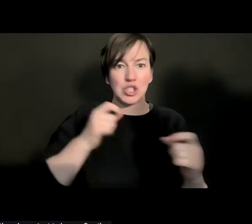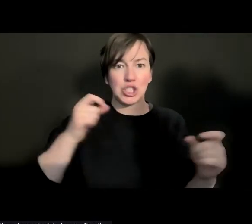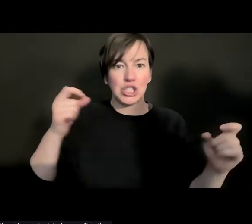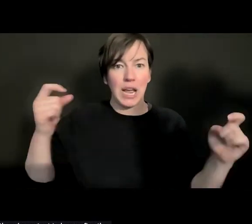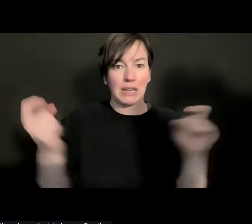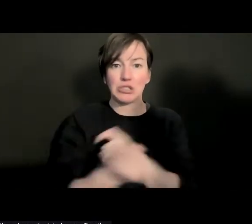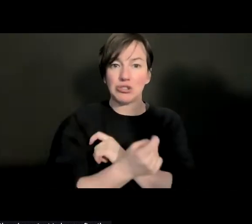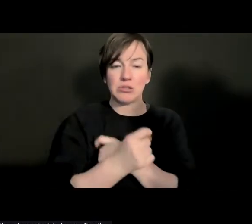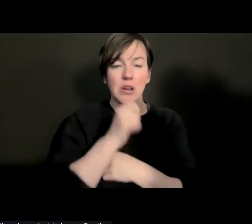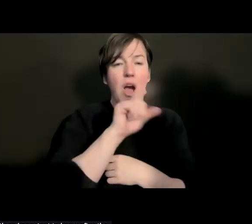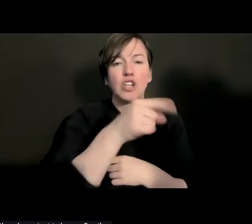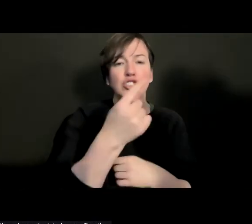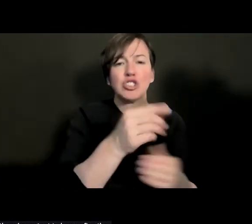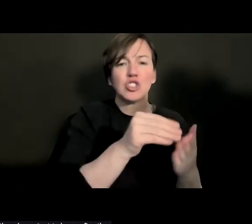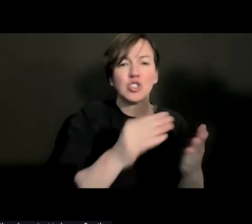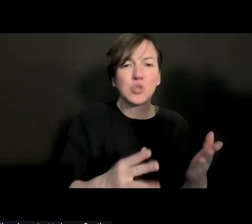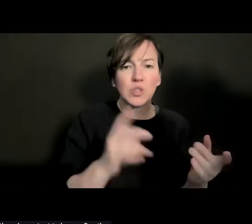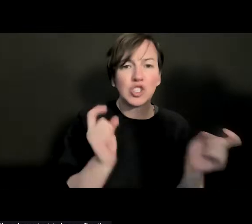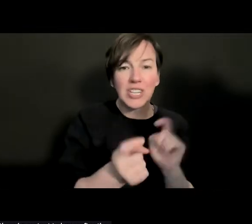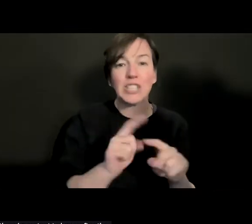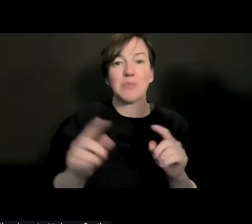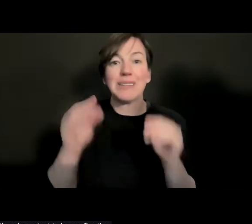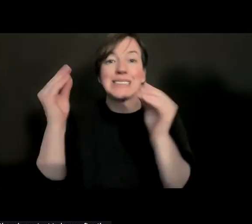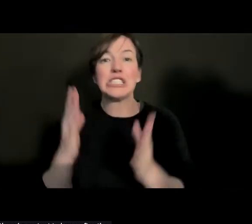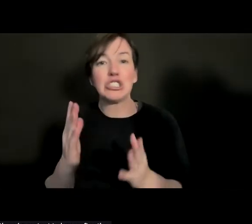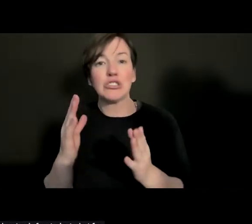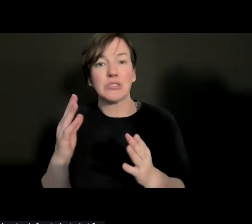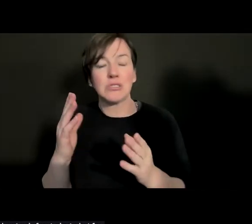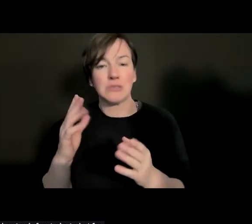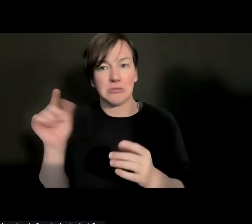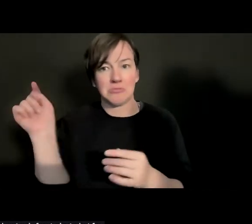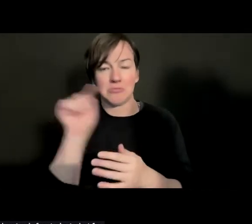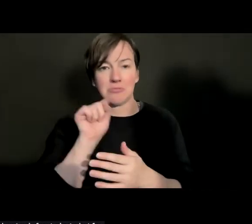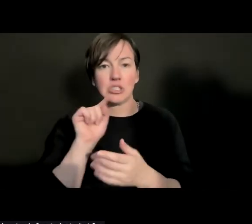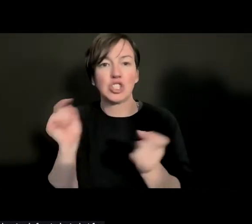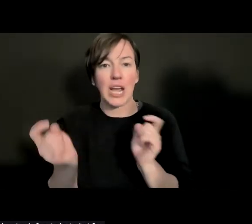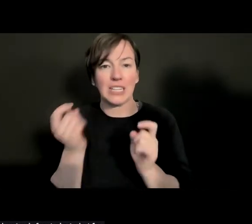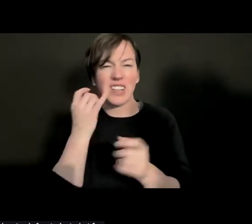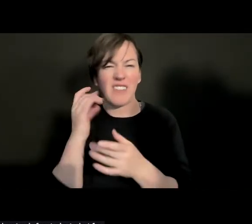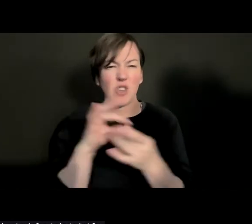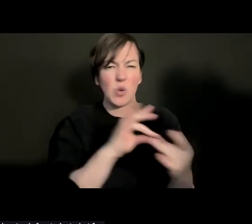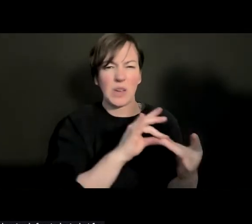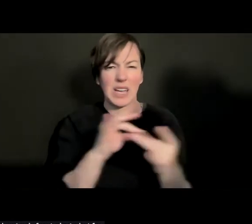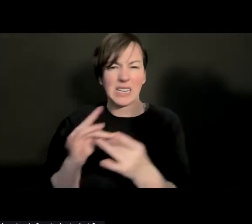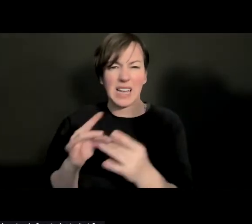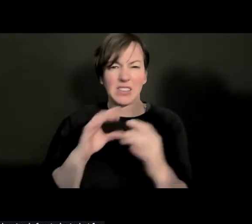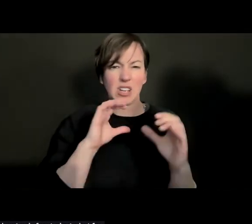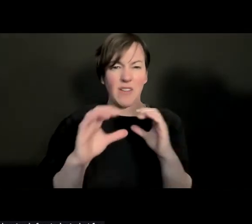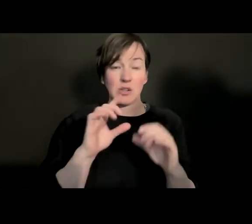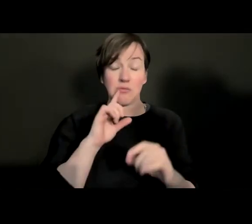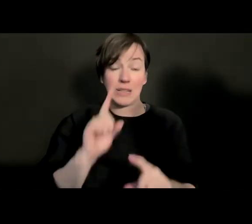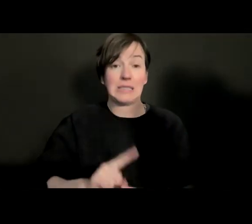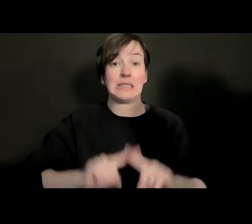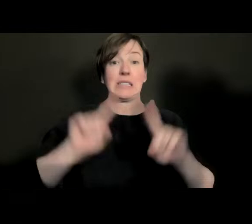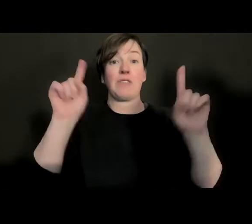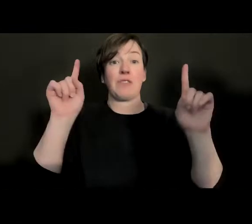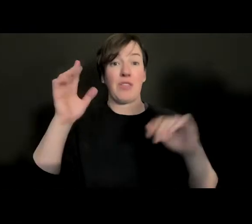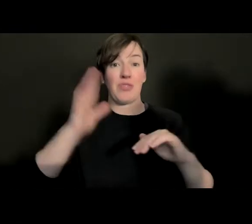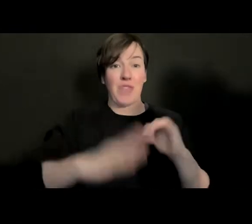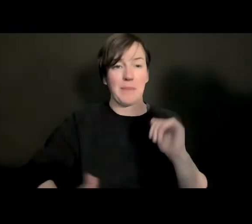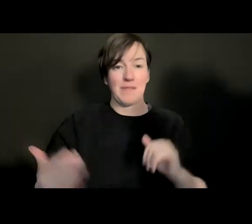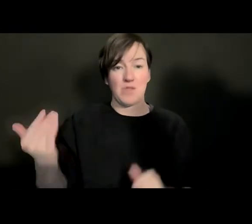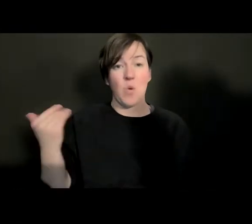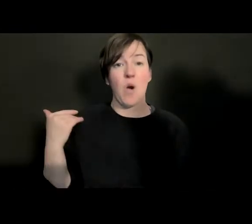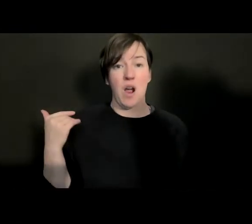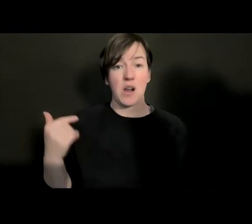only for students, but for teachers. And if you connect the two conversations, we are really different than what we were before. I've